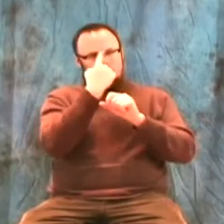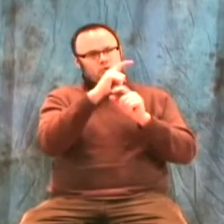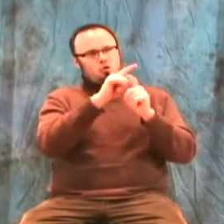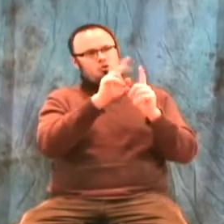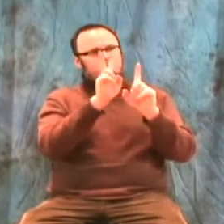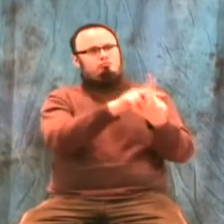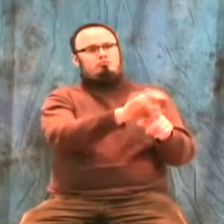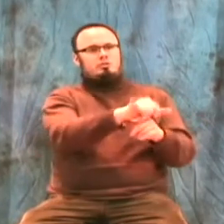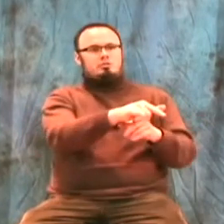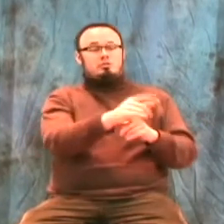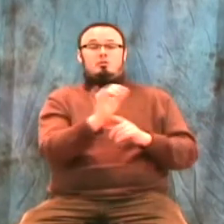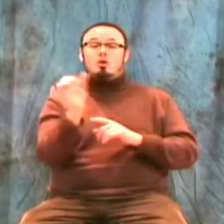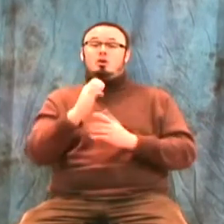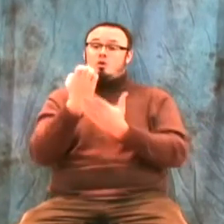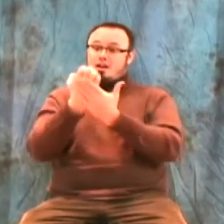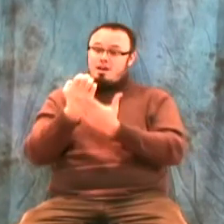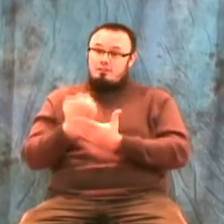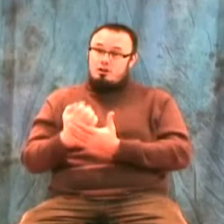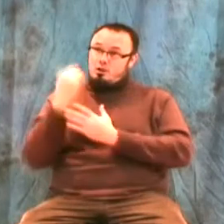avenue of thought and insight into the Bible.